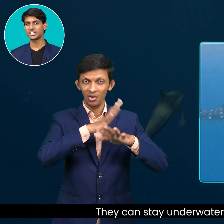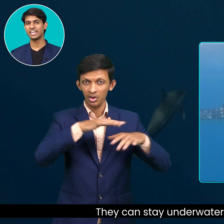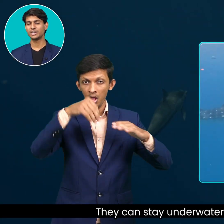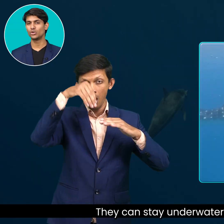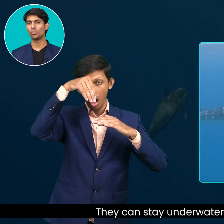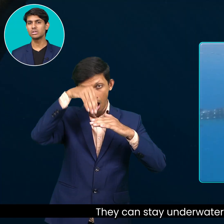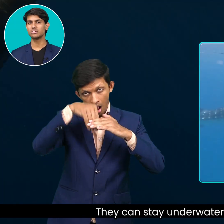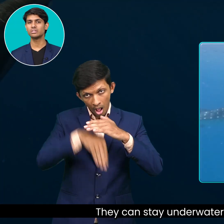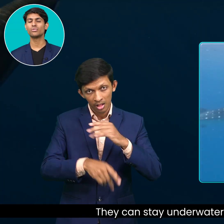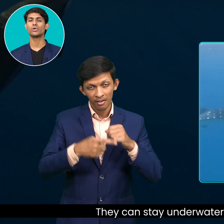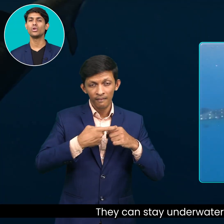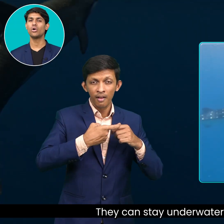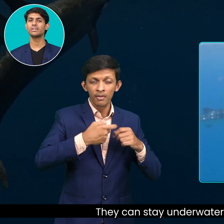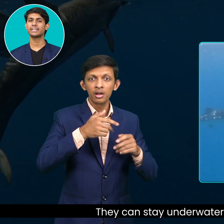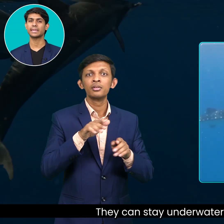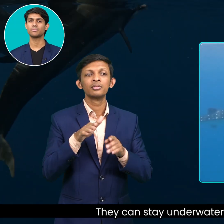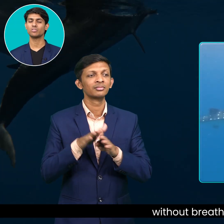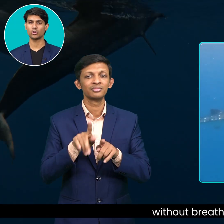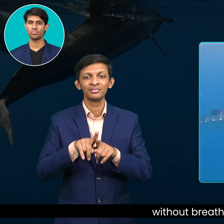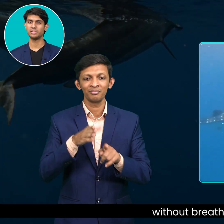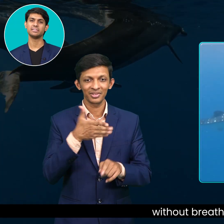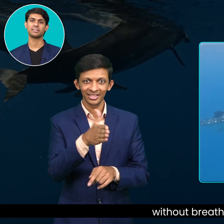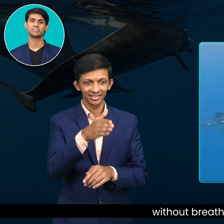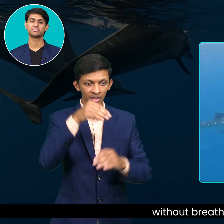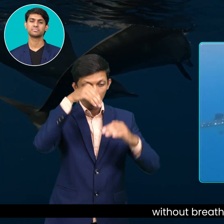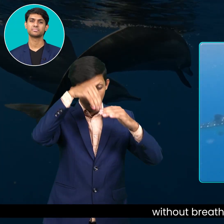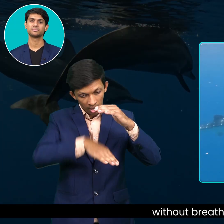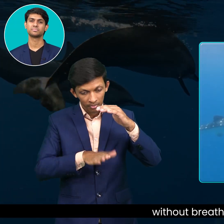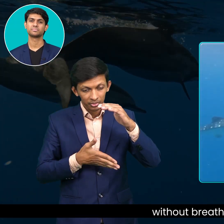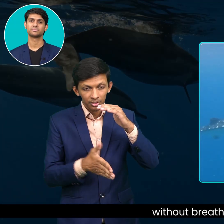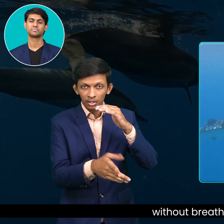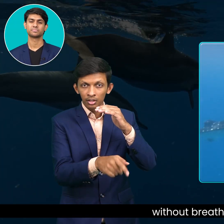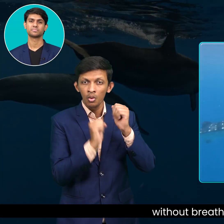They can stay underwater for a long time without breathing.